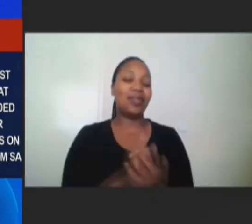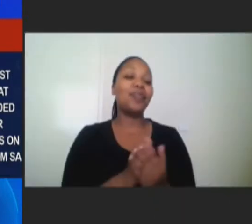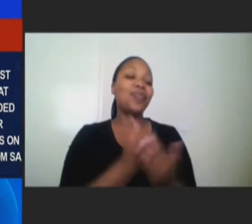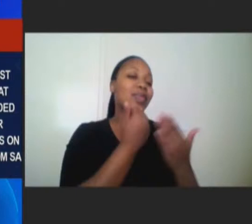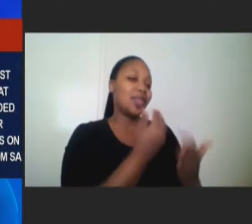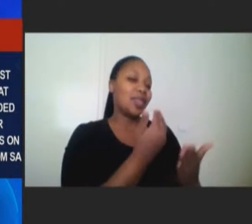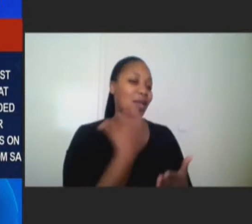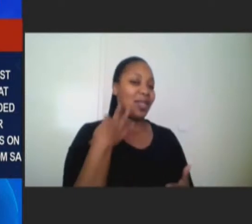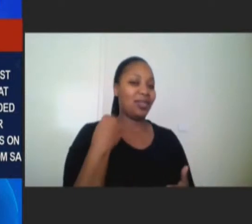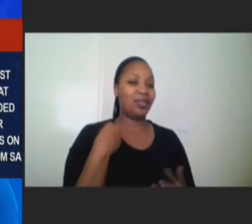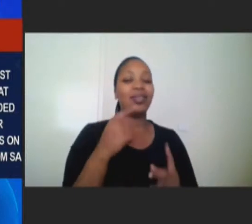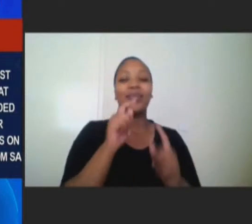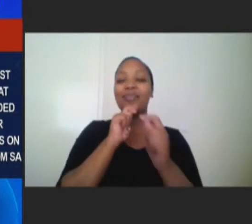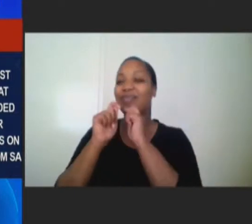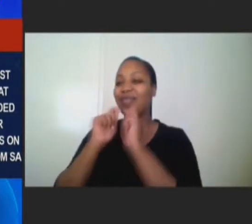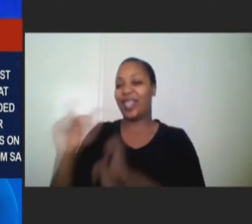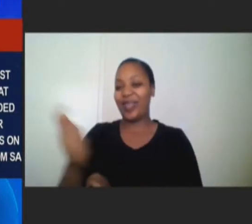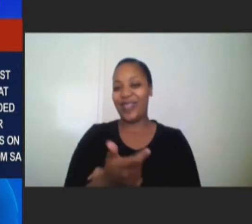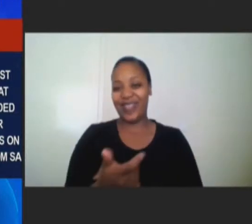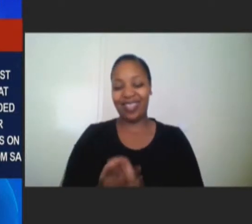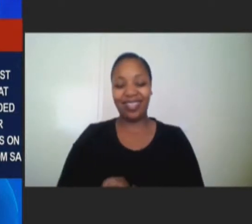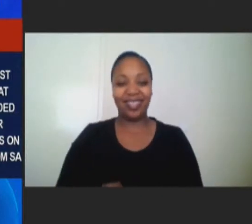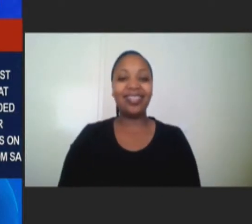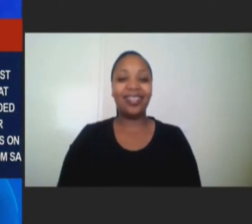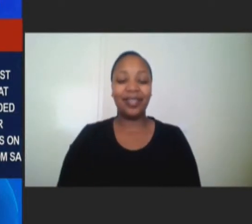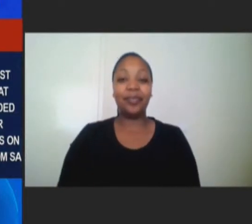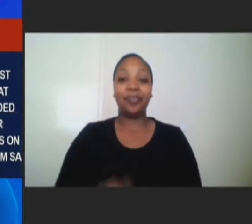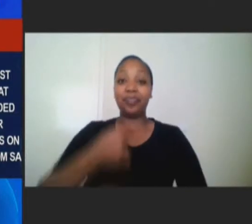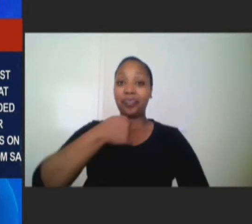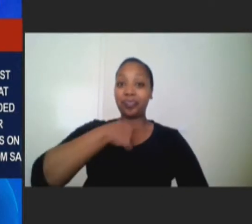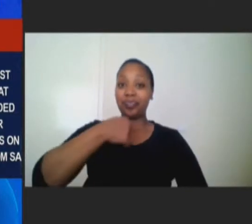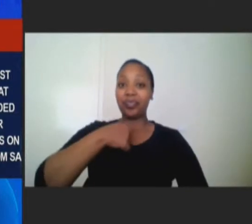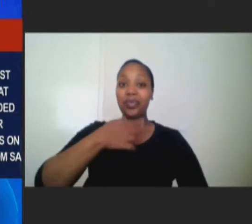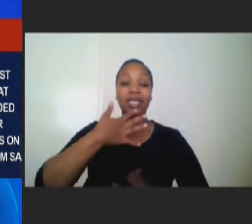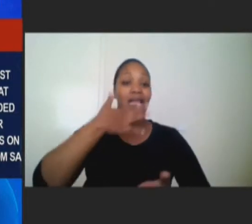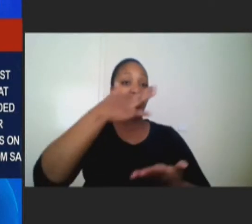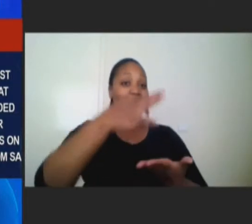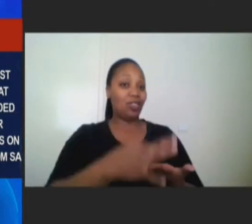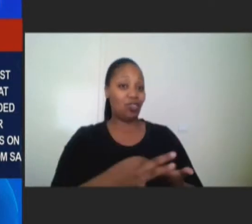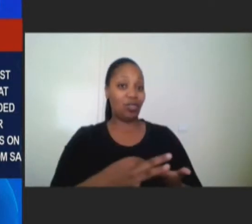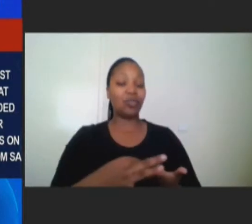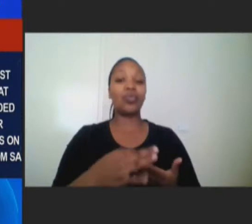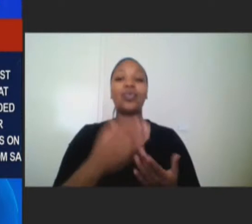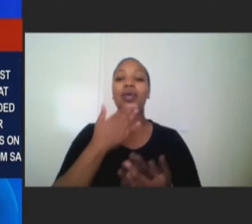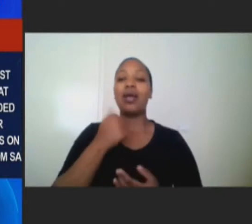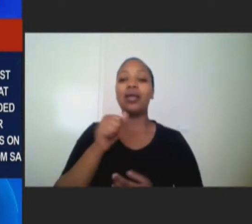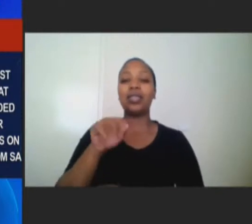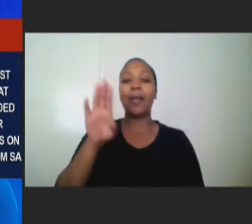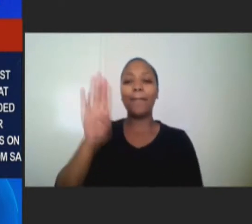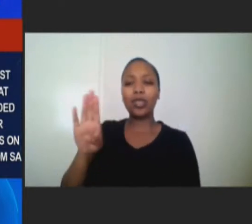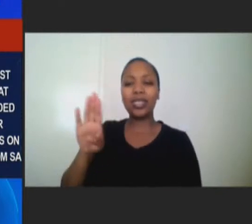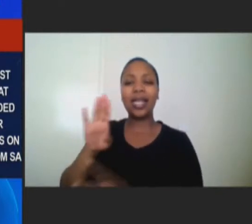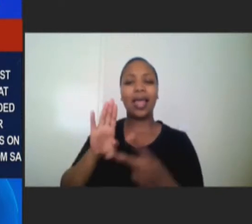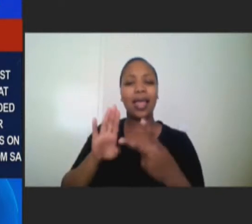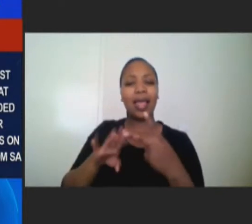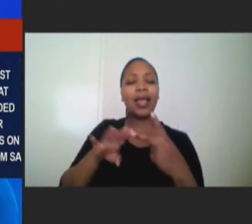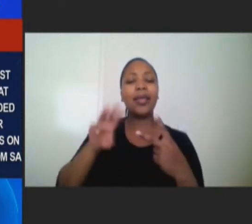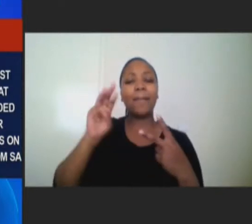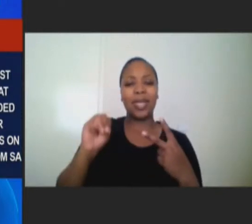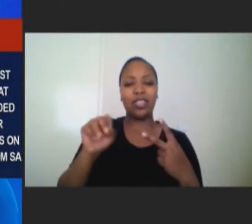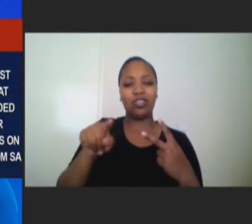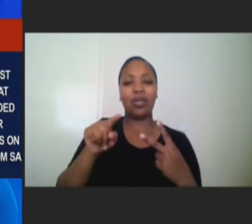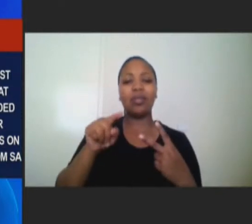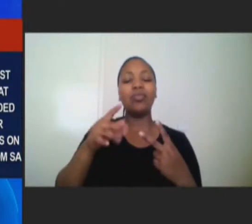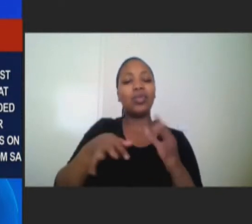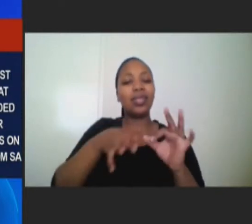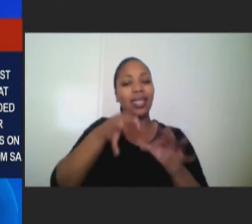to everybody. I suggest that we ask Wasila and Michelle from NICD to talk about how many tests who